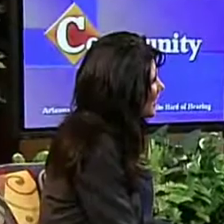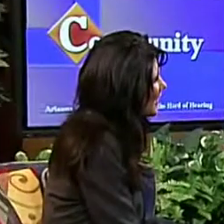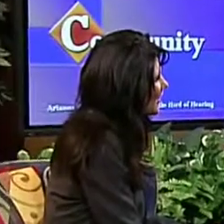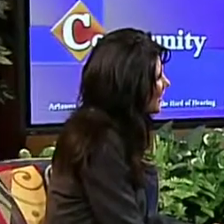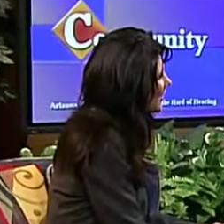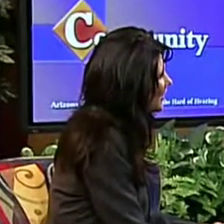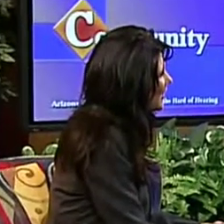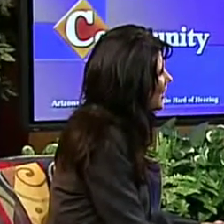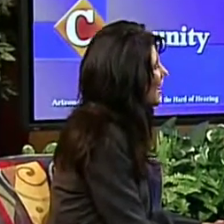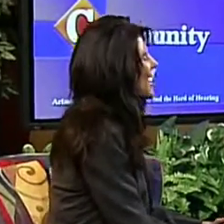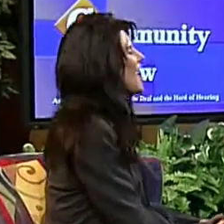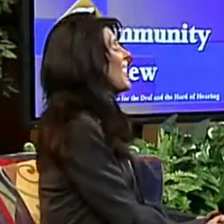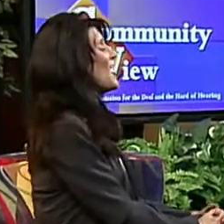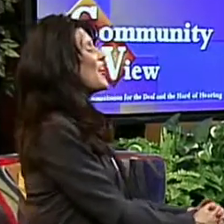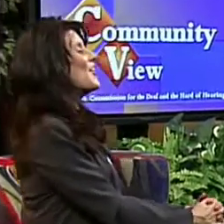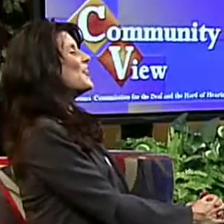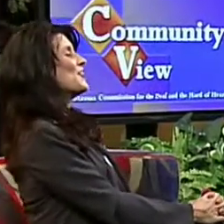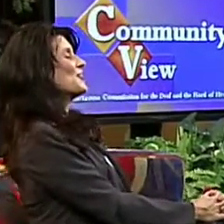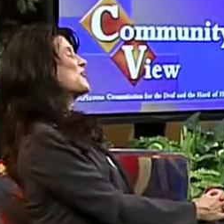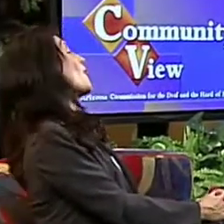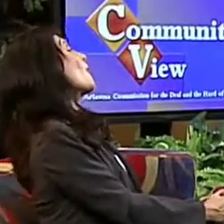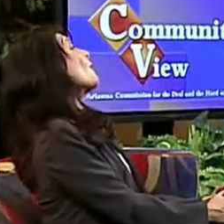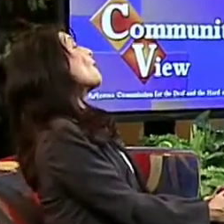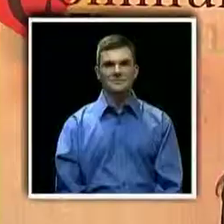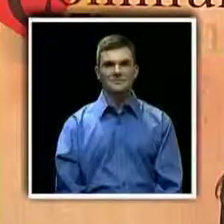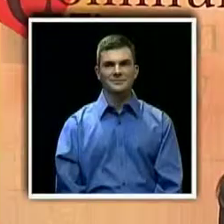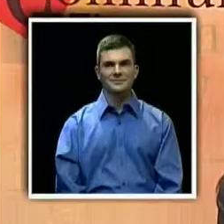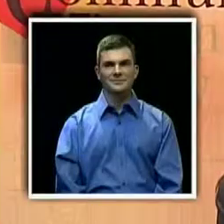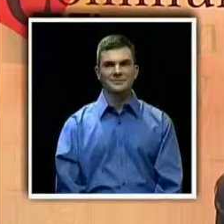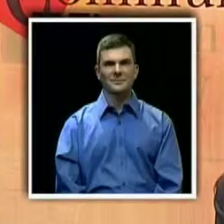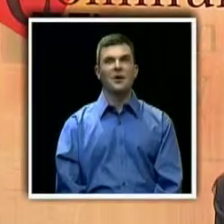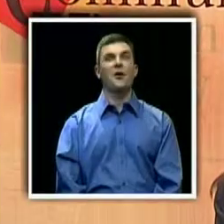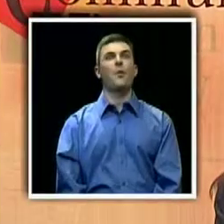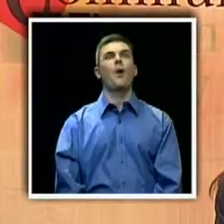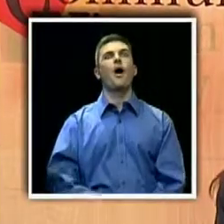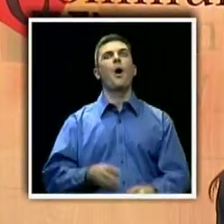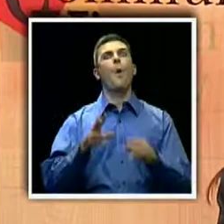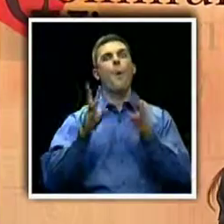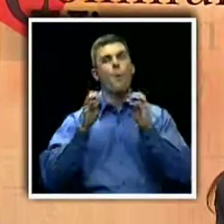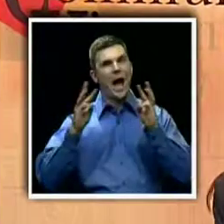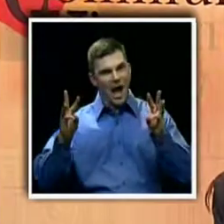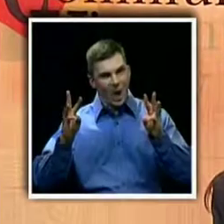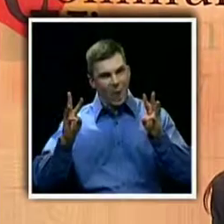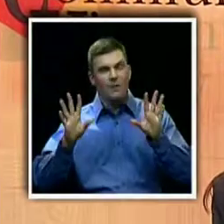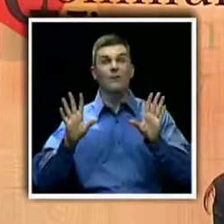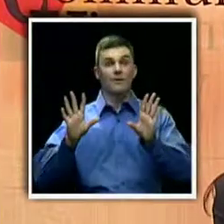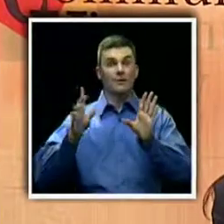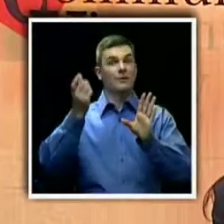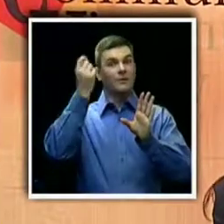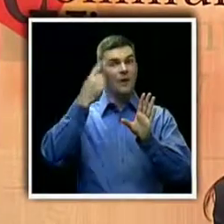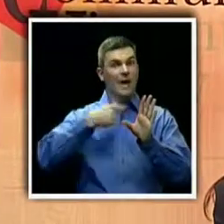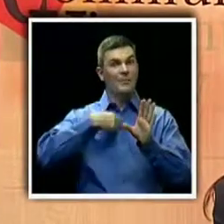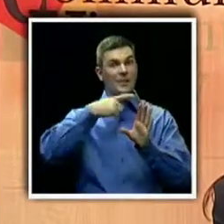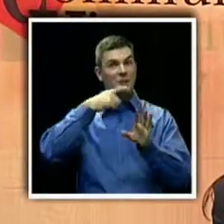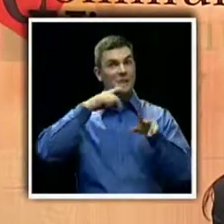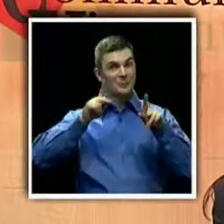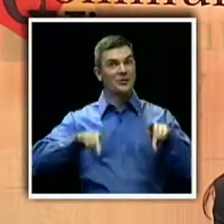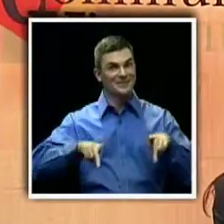Your total immersion week that you just did? Oh. Wow. I'm a hearing person. And